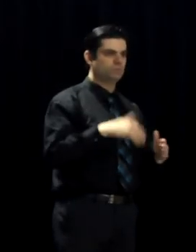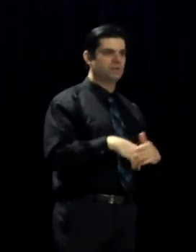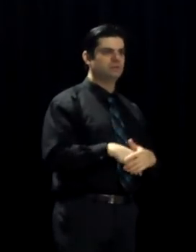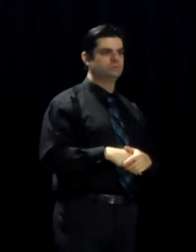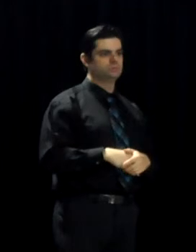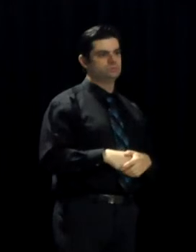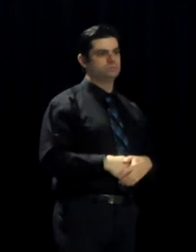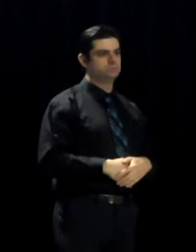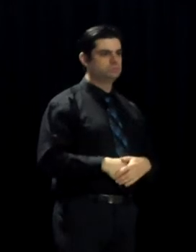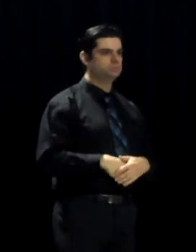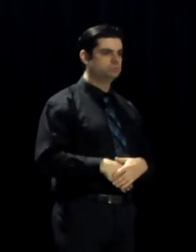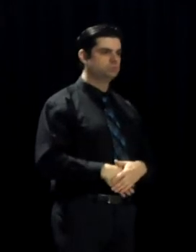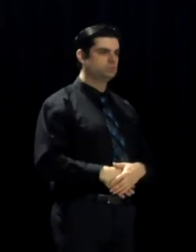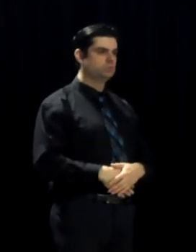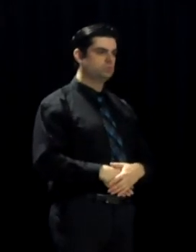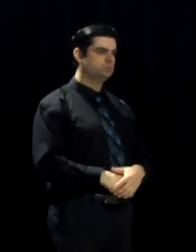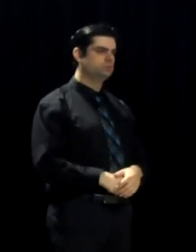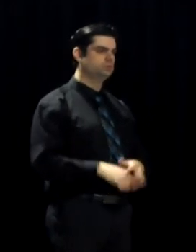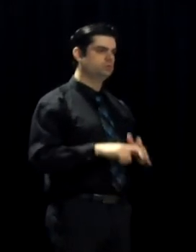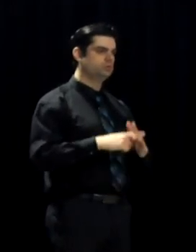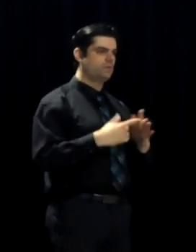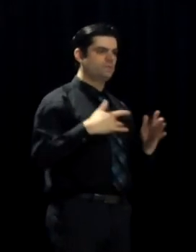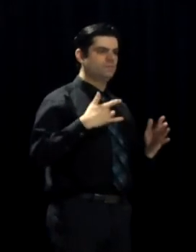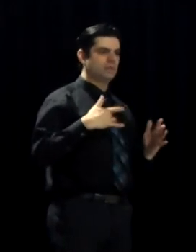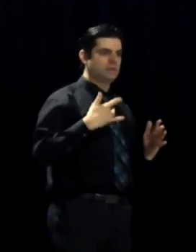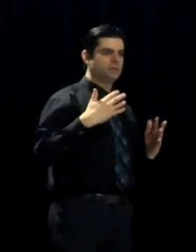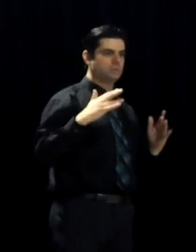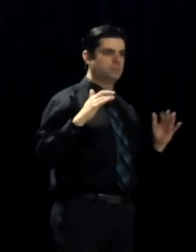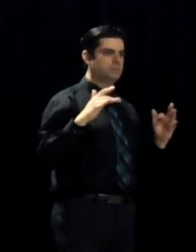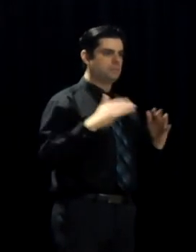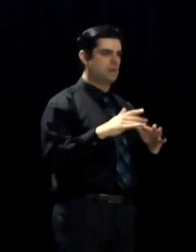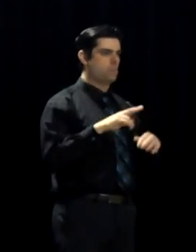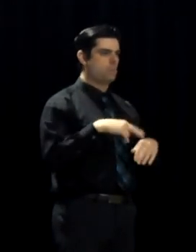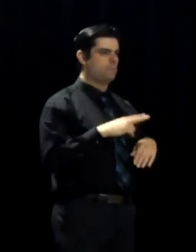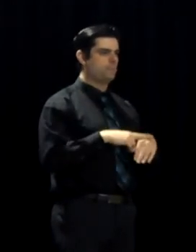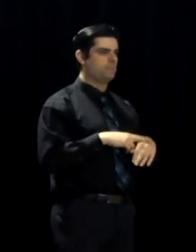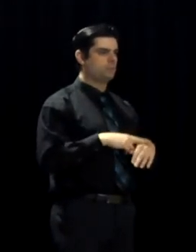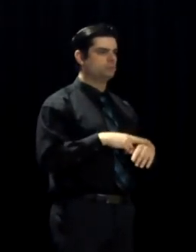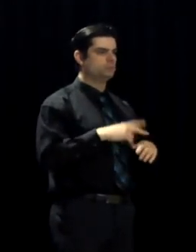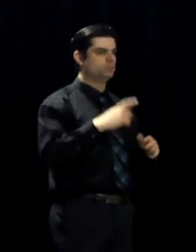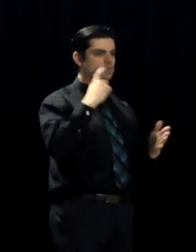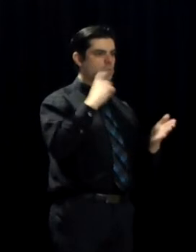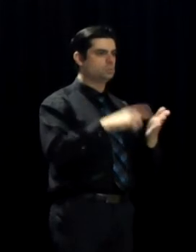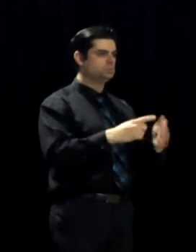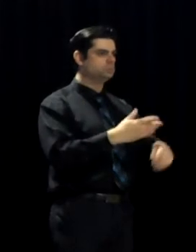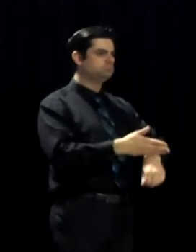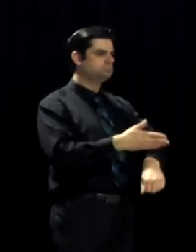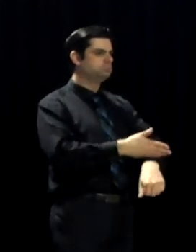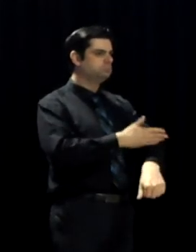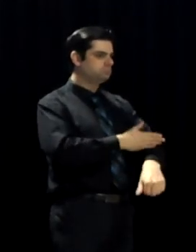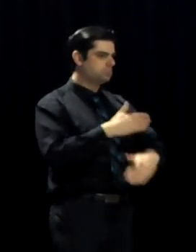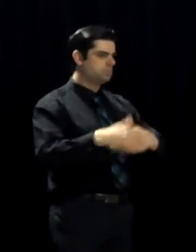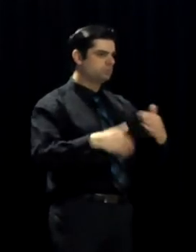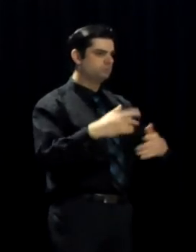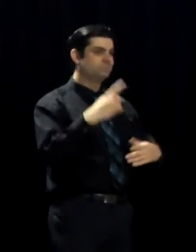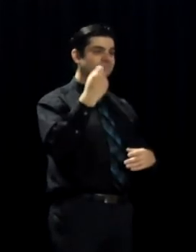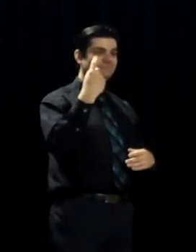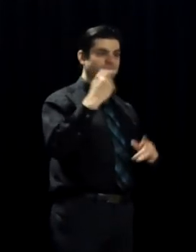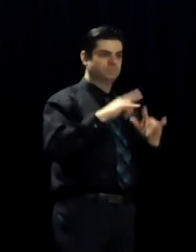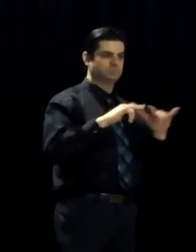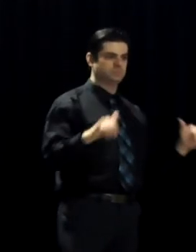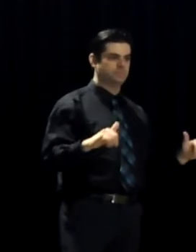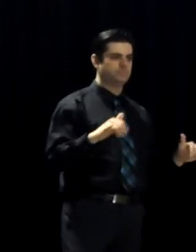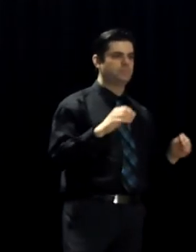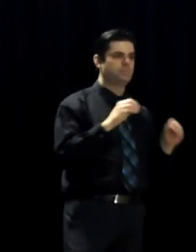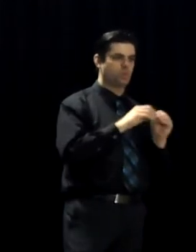things coming back a little bit to normal and progress, but at the same time, that there's more risk with that. So we need to just find